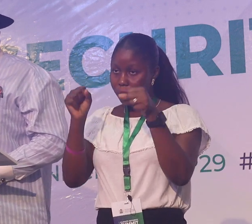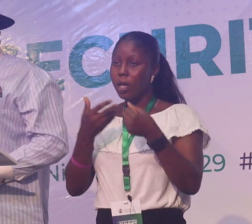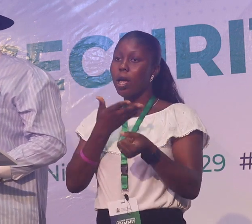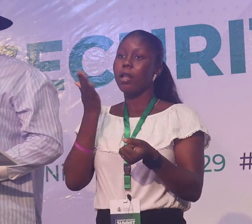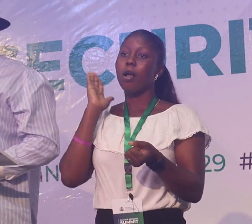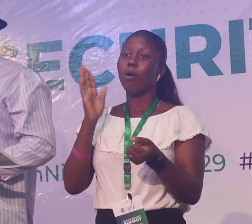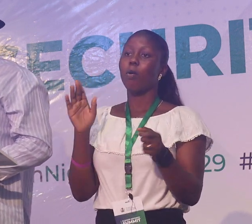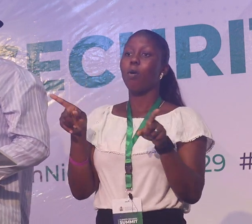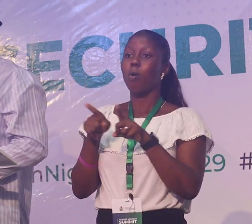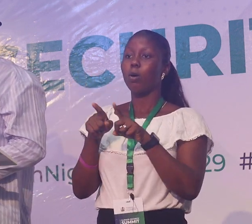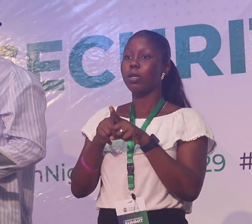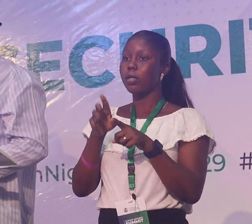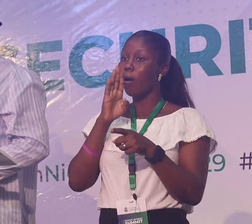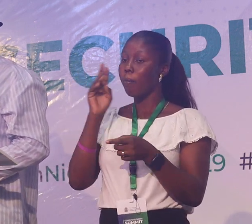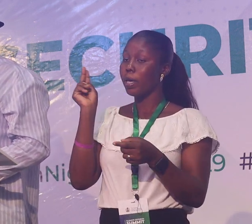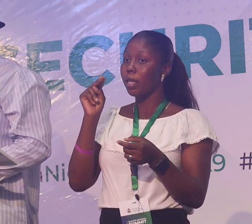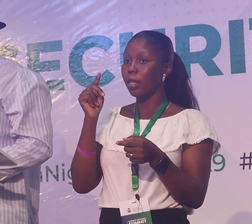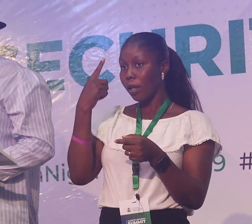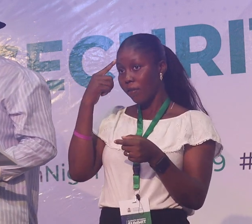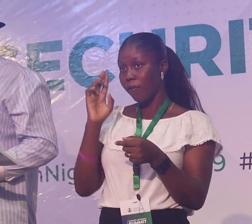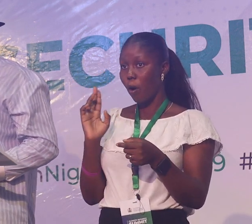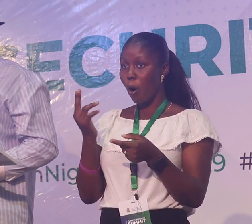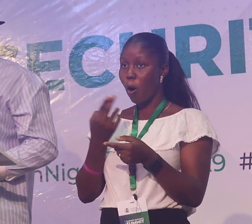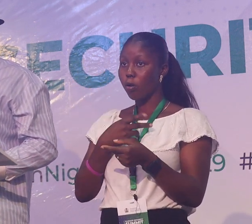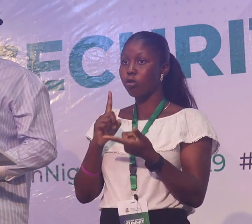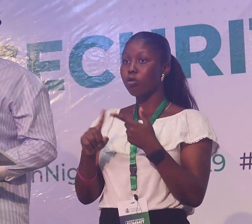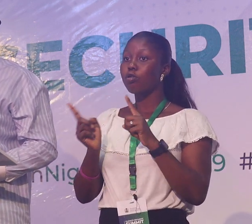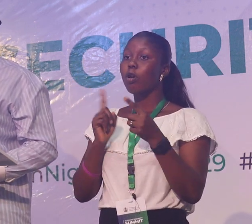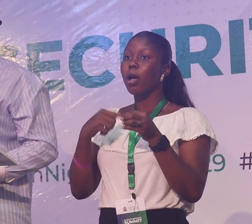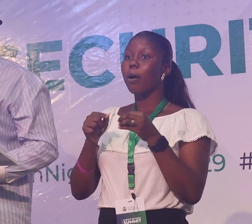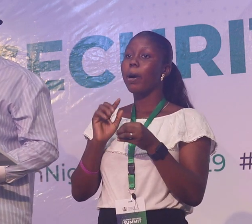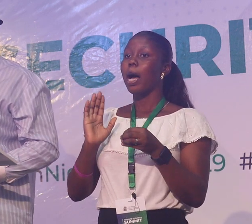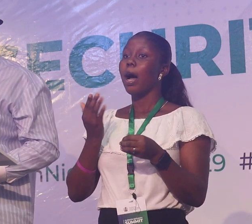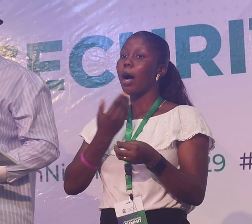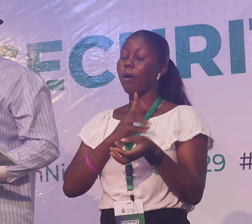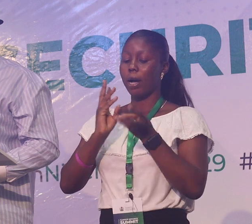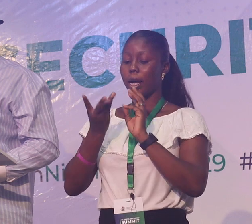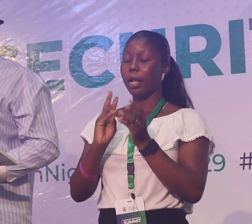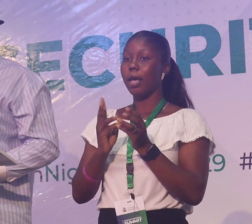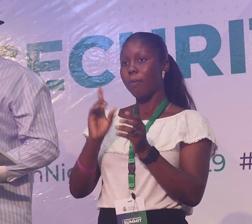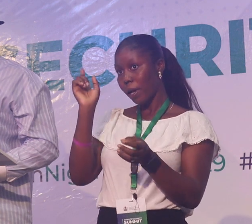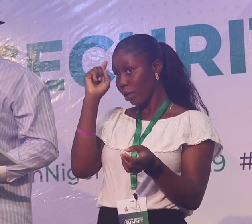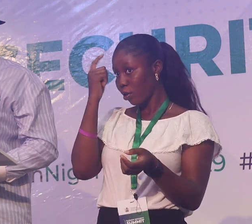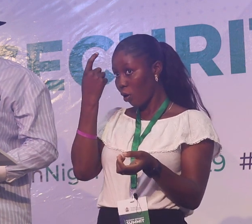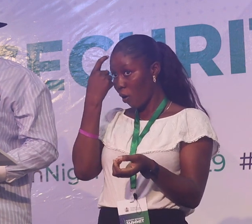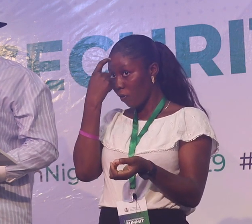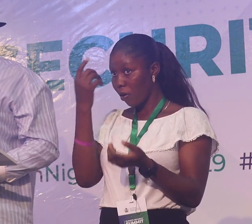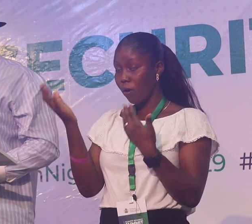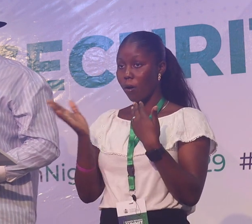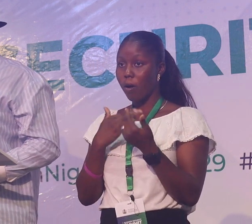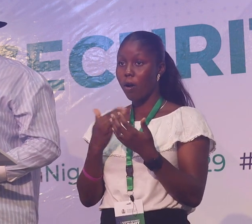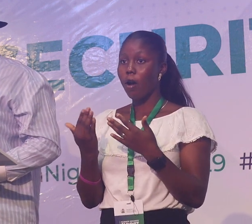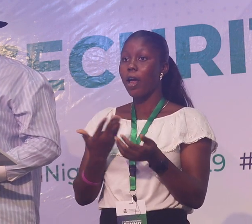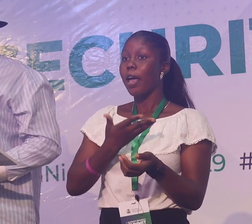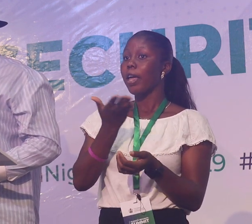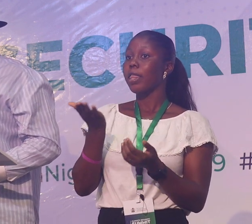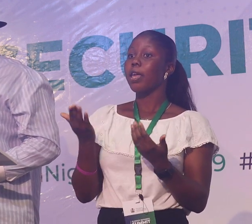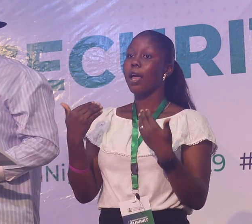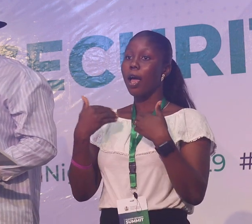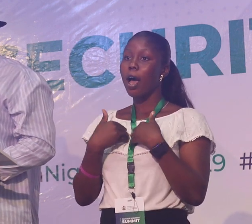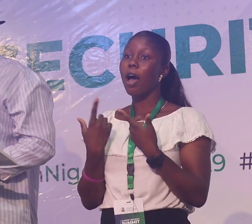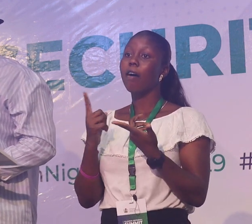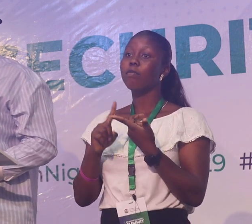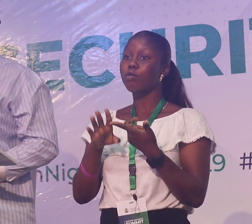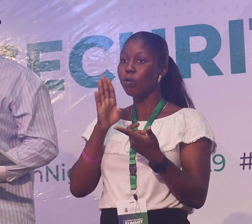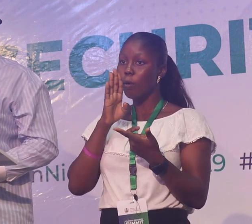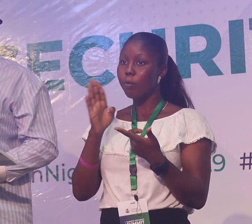need for us to talk about our climate governance issues. There has to be